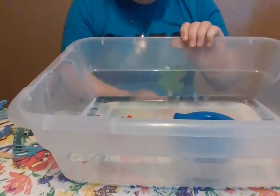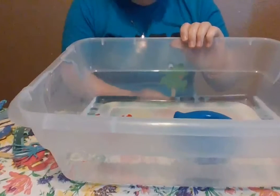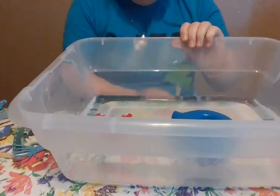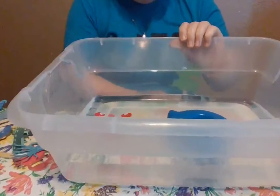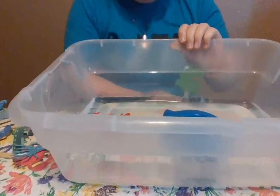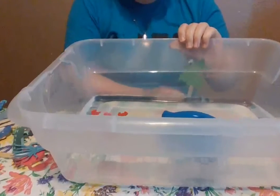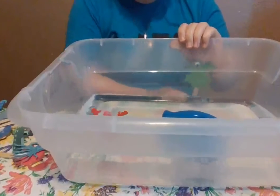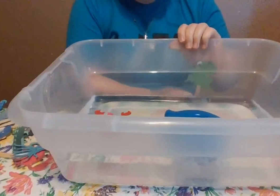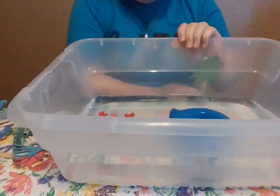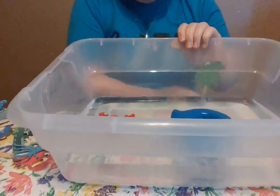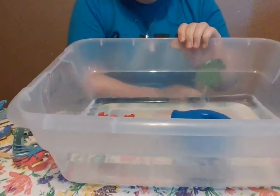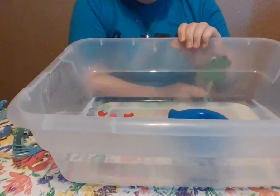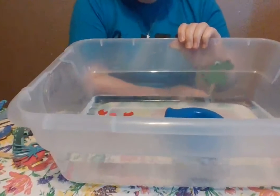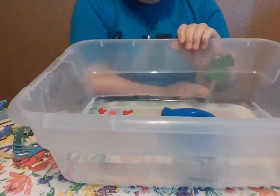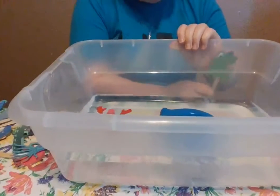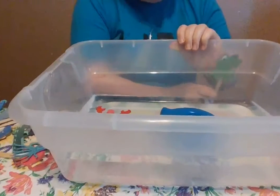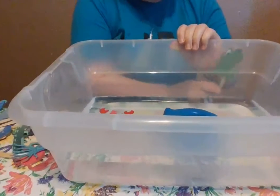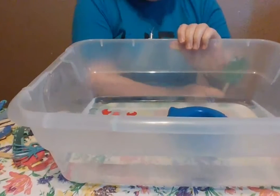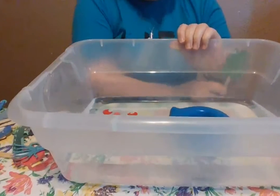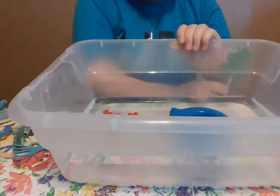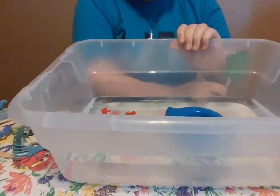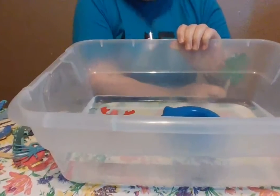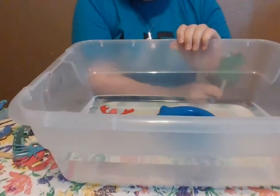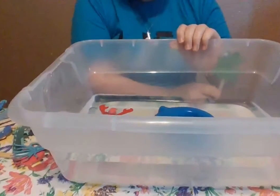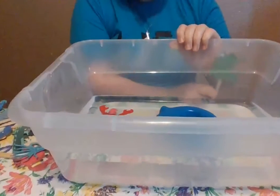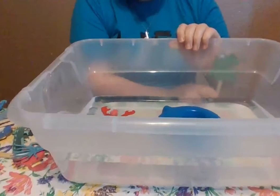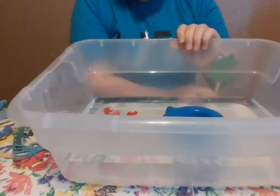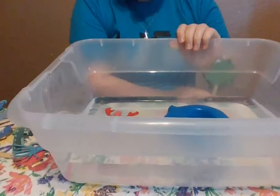hop along it. So do you know what it is?